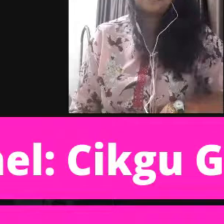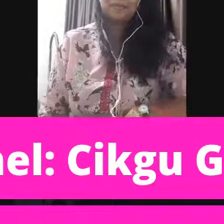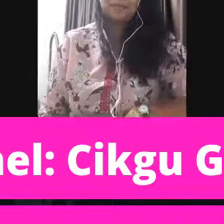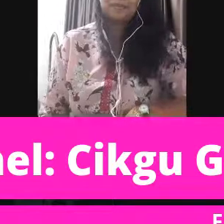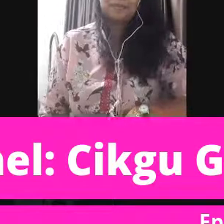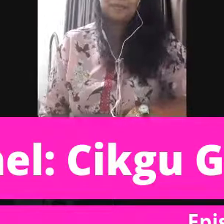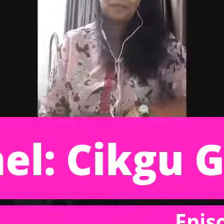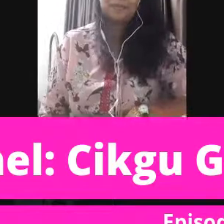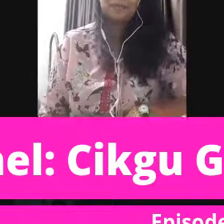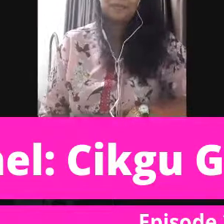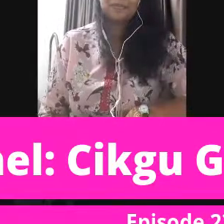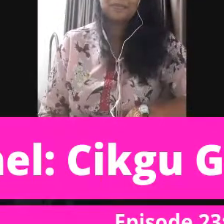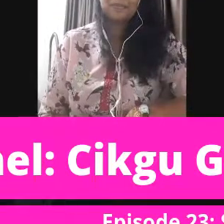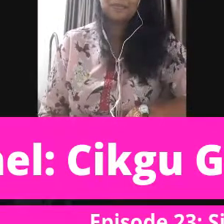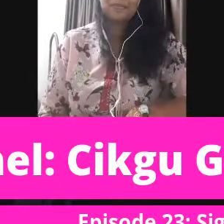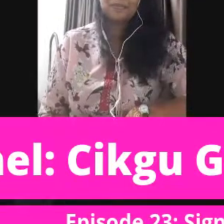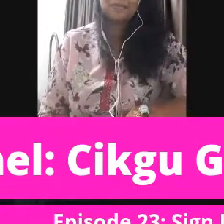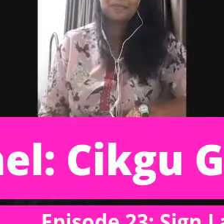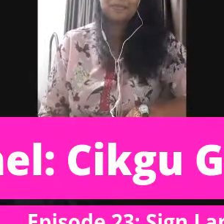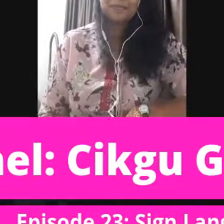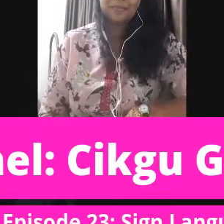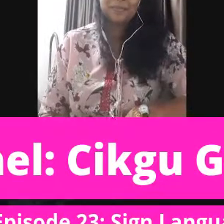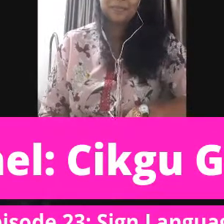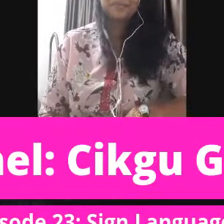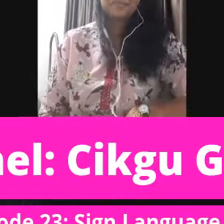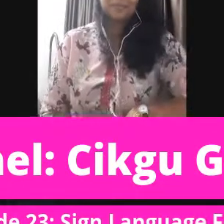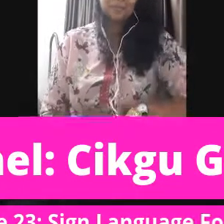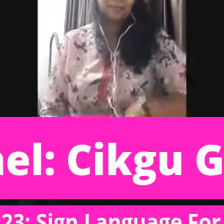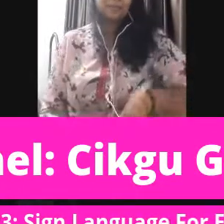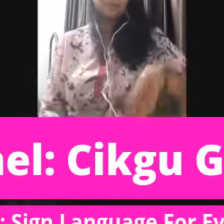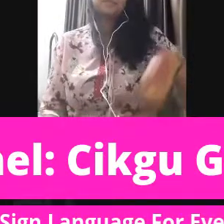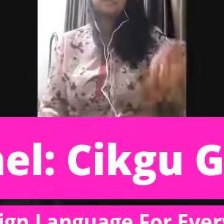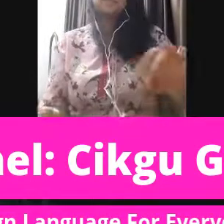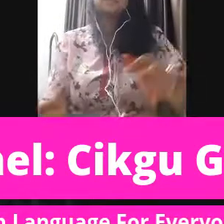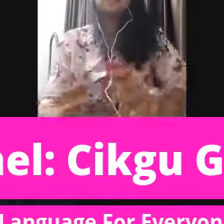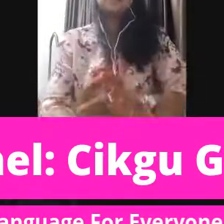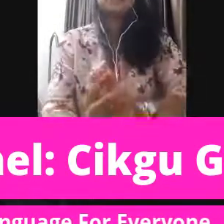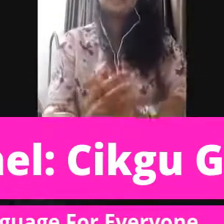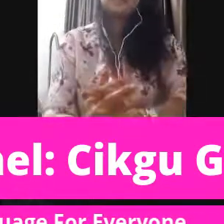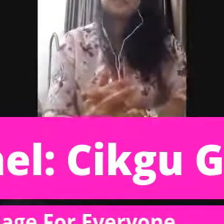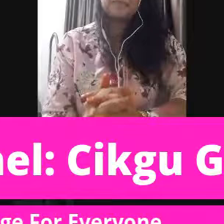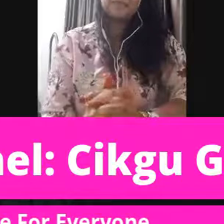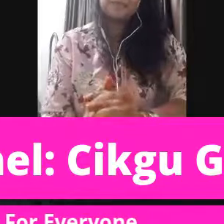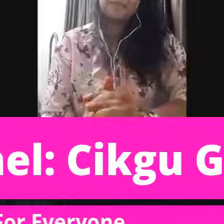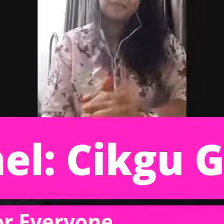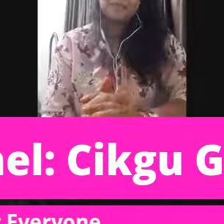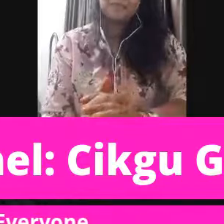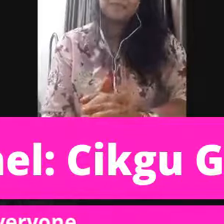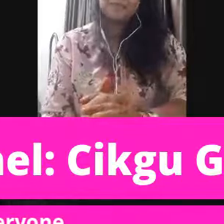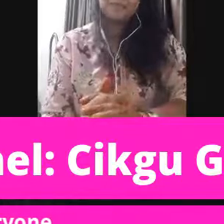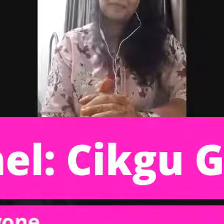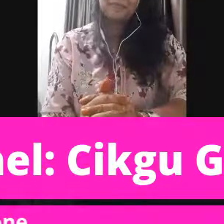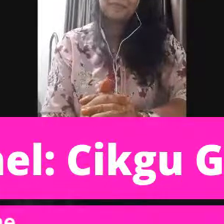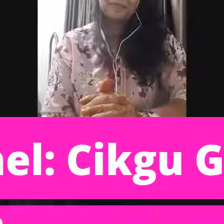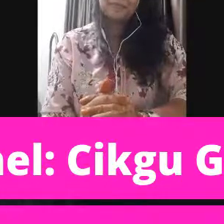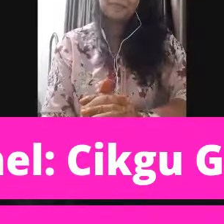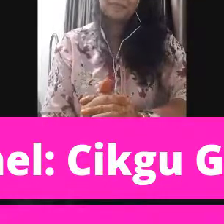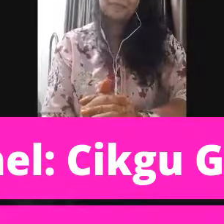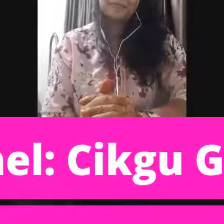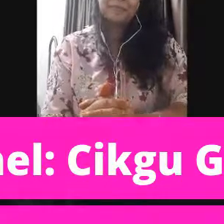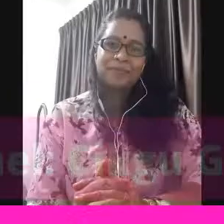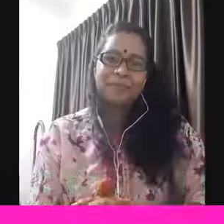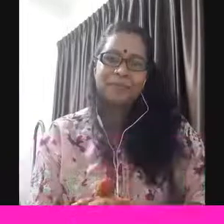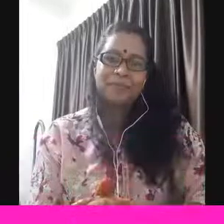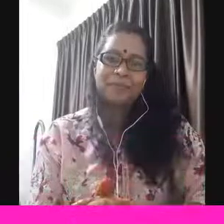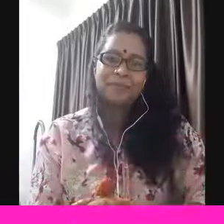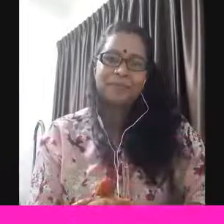it's year end, you can just join and join the class and follow through her session. So that's about it. And